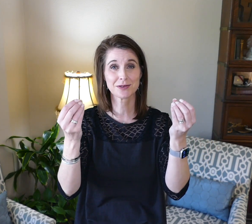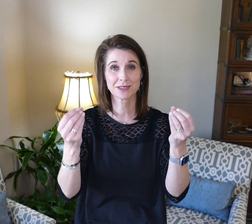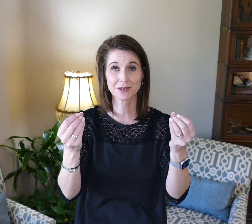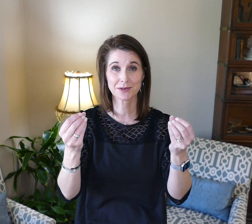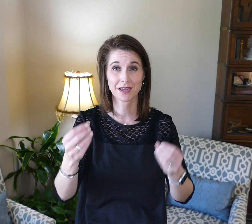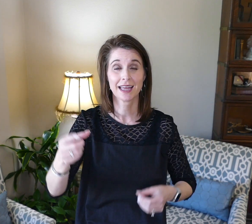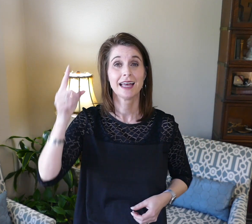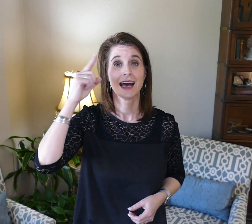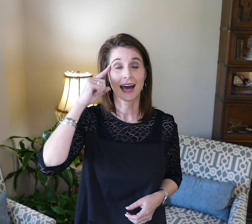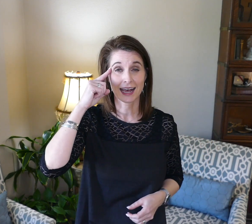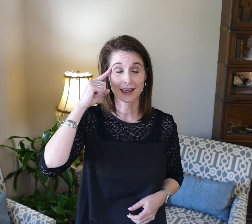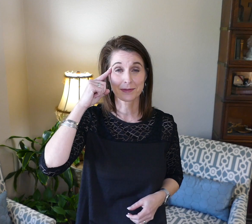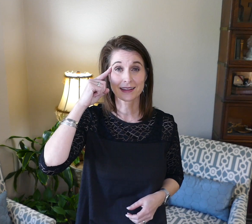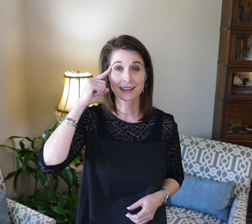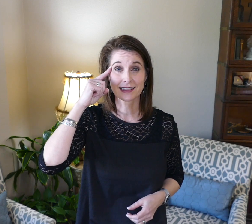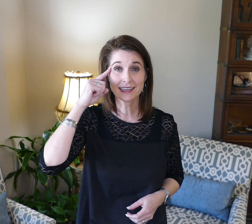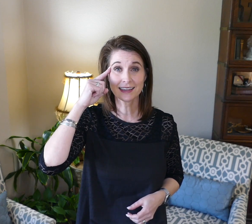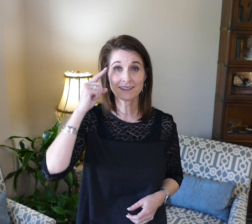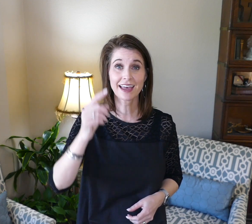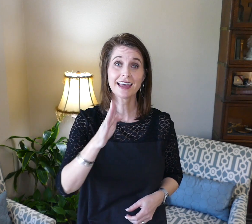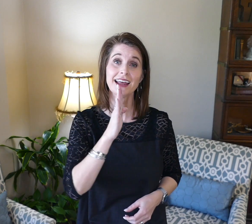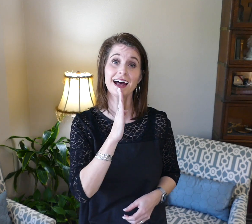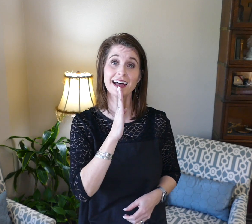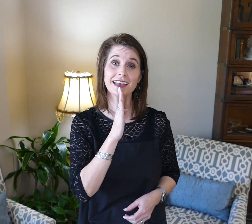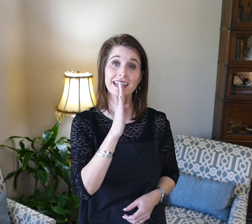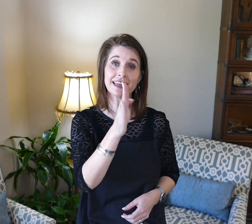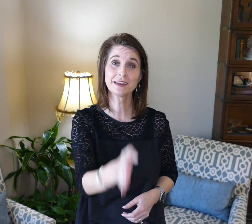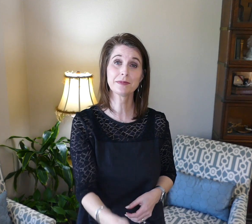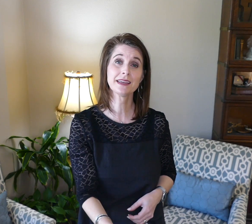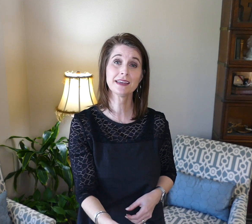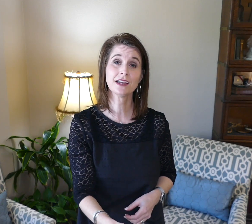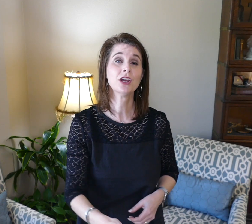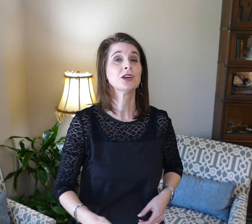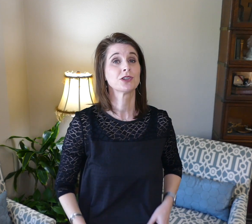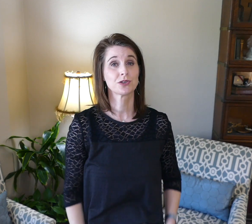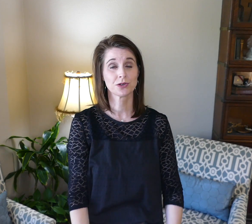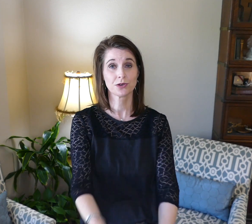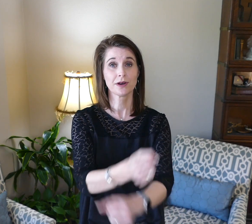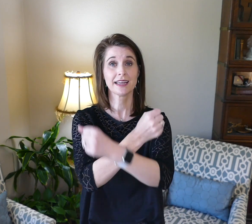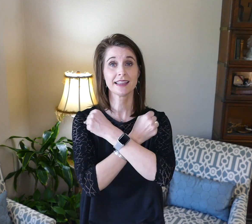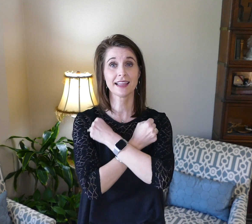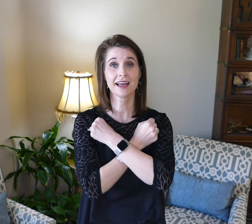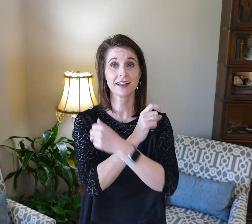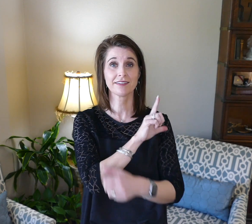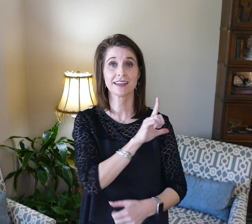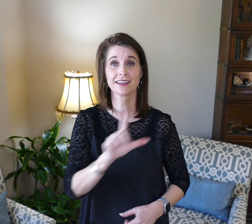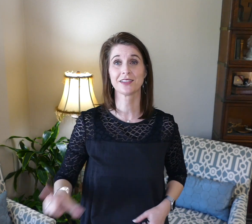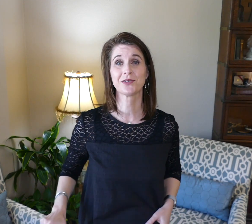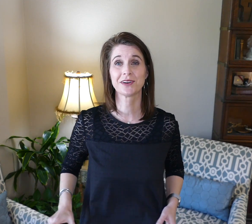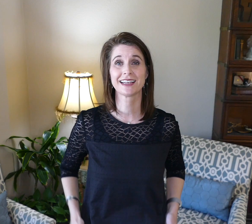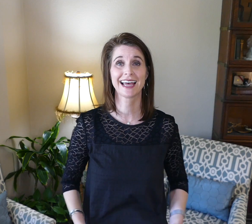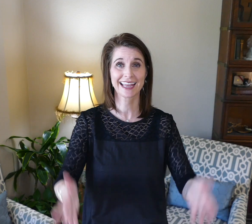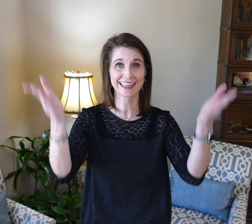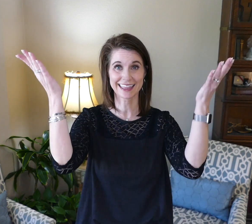do. I believe that I can be true and loving, Lord, like thee.